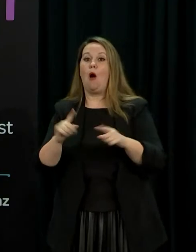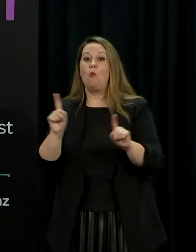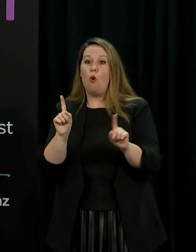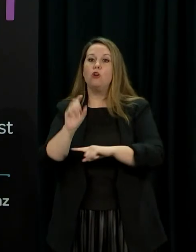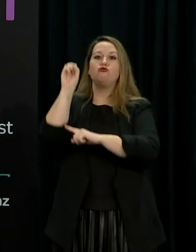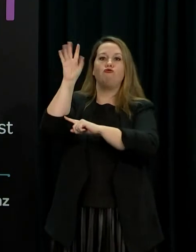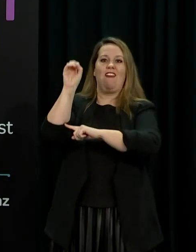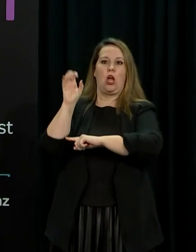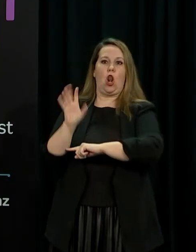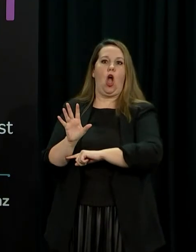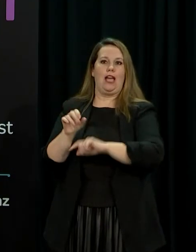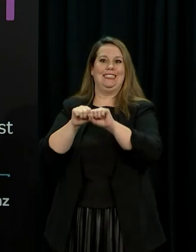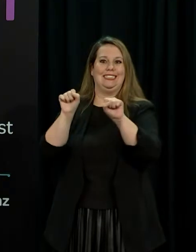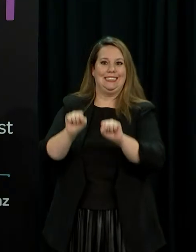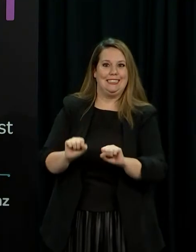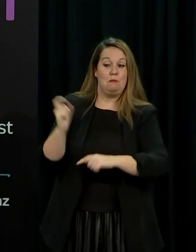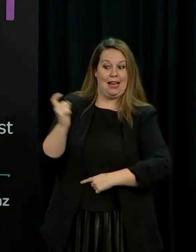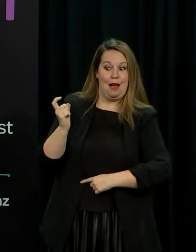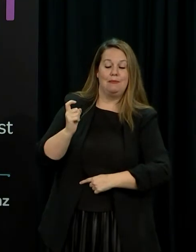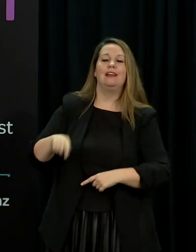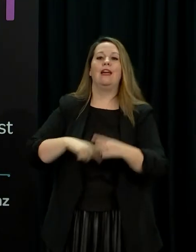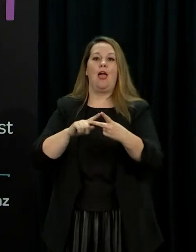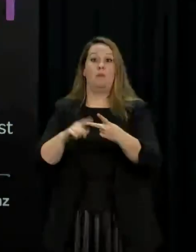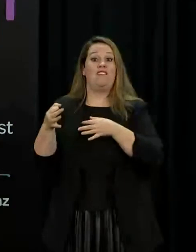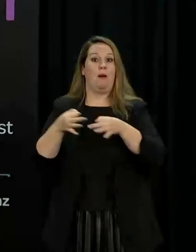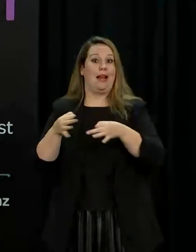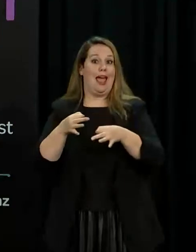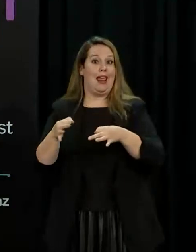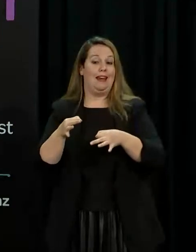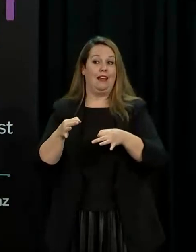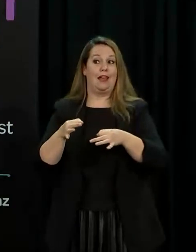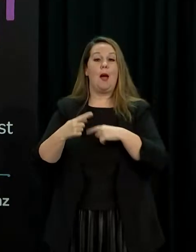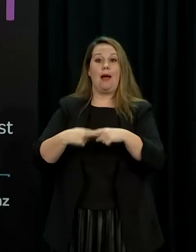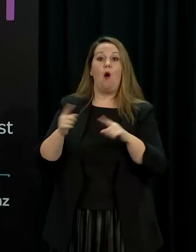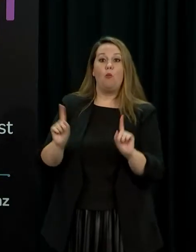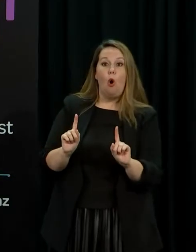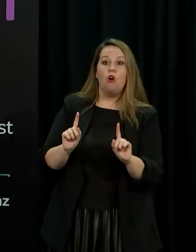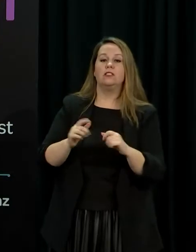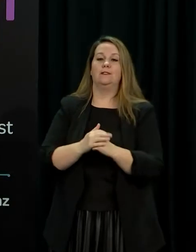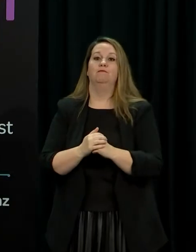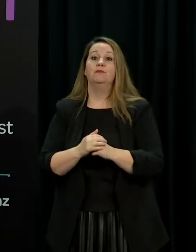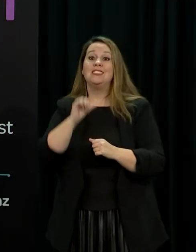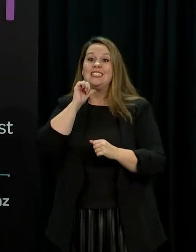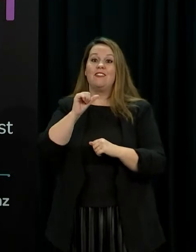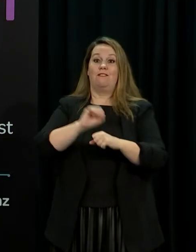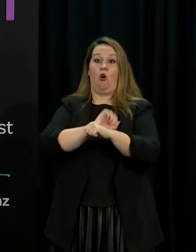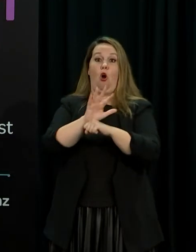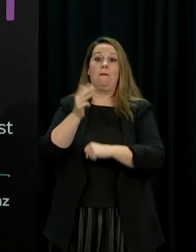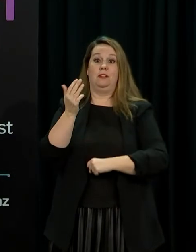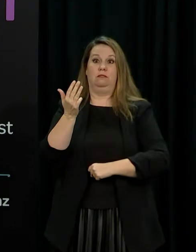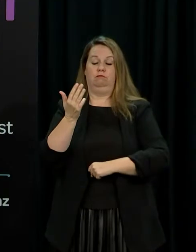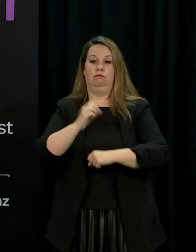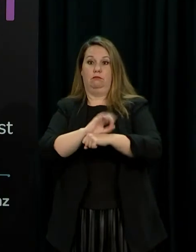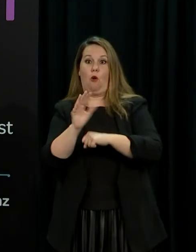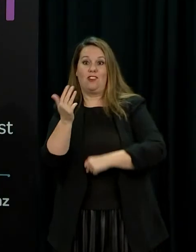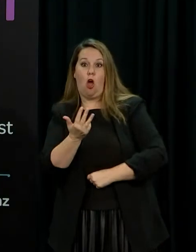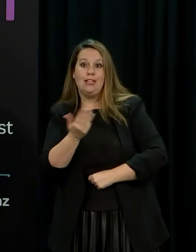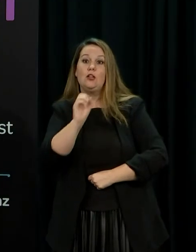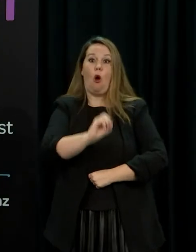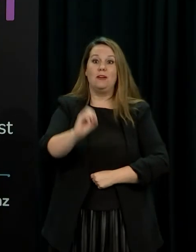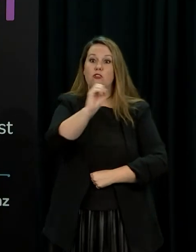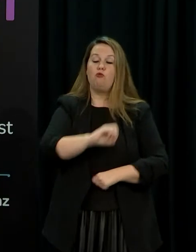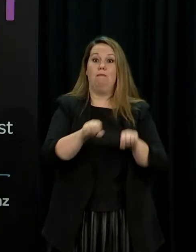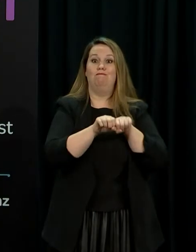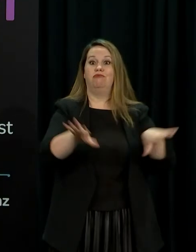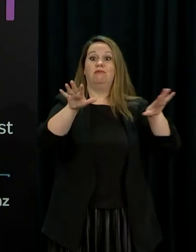We've got planning underway now around both resurgence and new variants that we have to continue through. We've got decisions